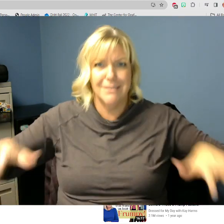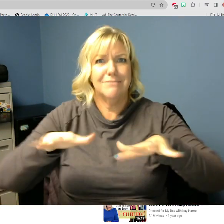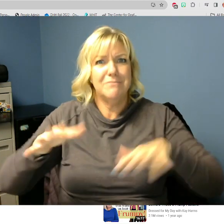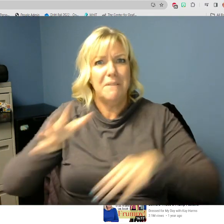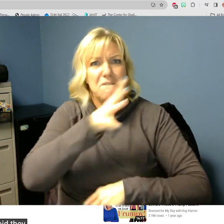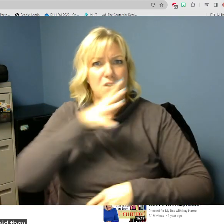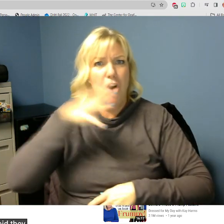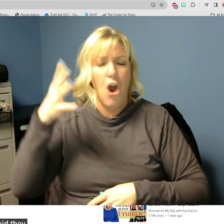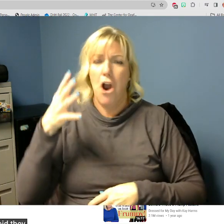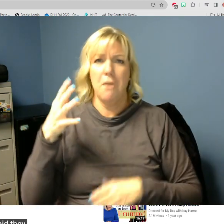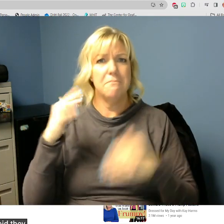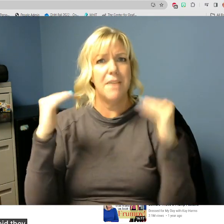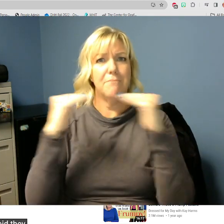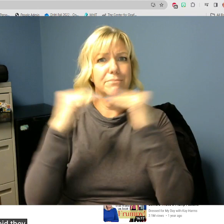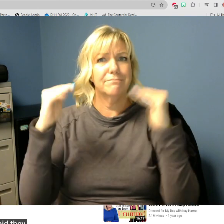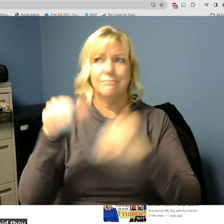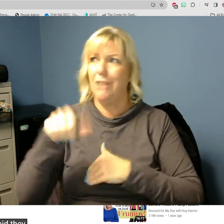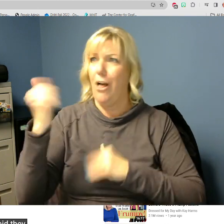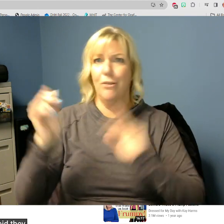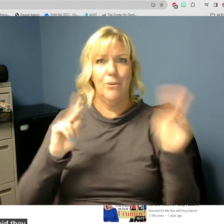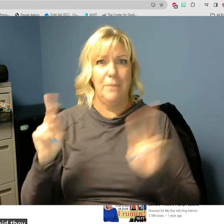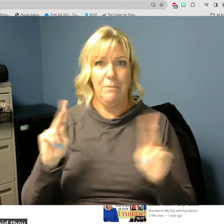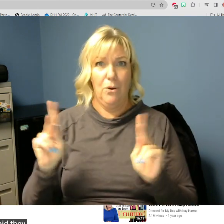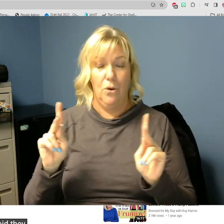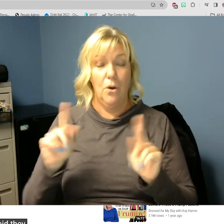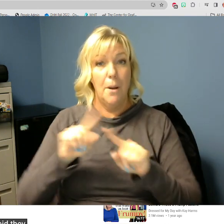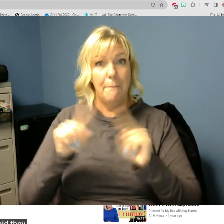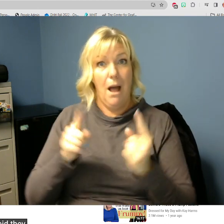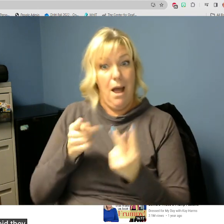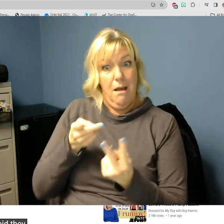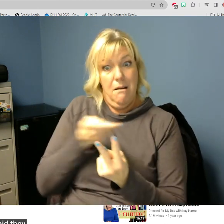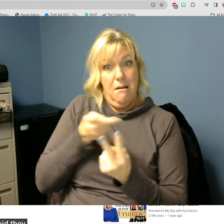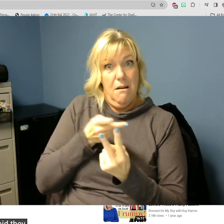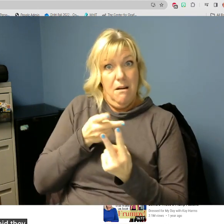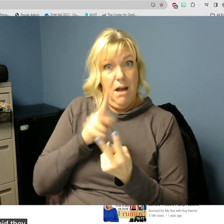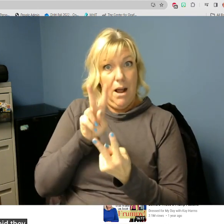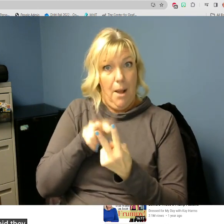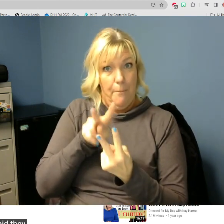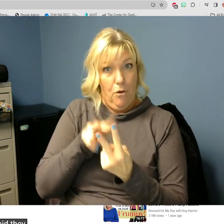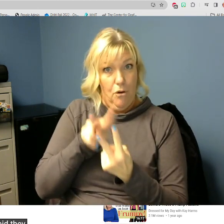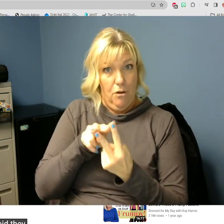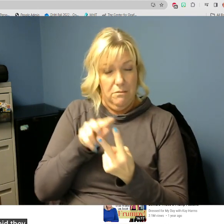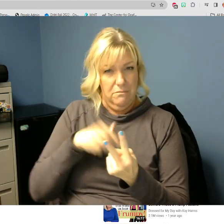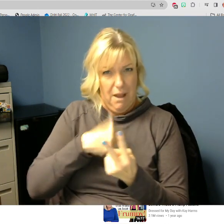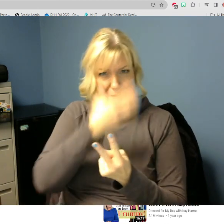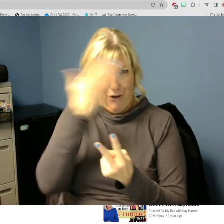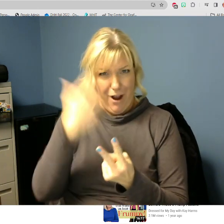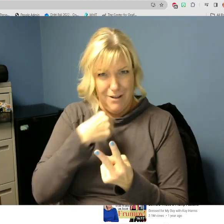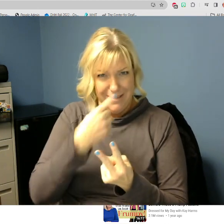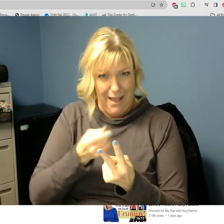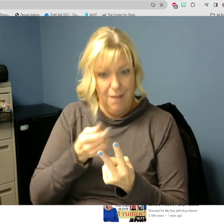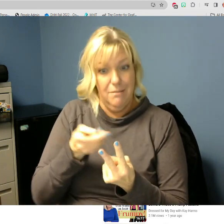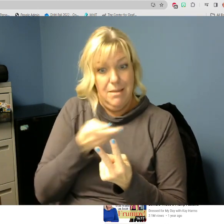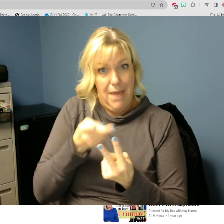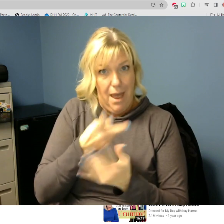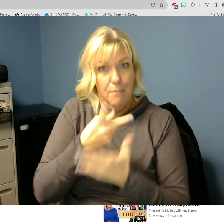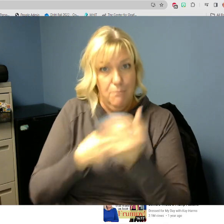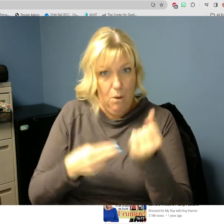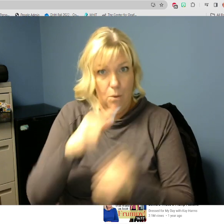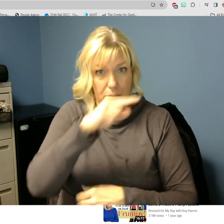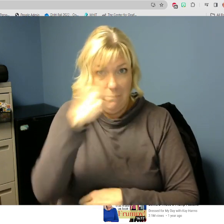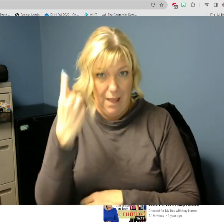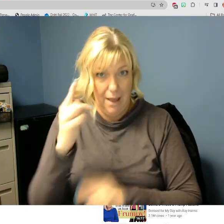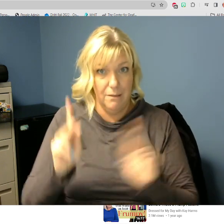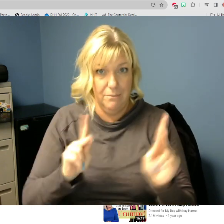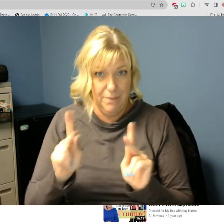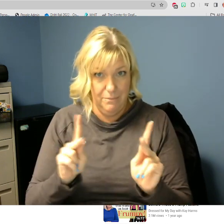Virginia, except as I guess maybe I haven't said, they are people of color. And